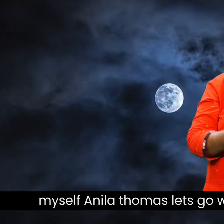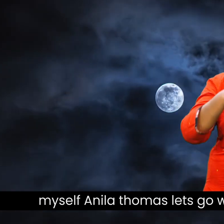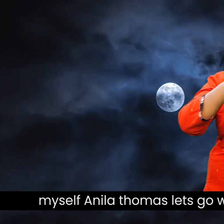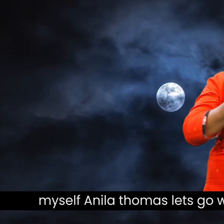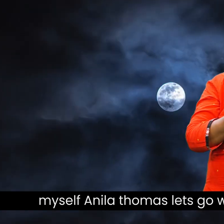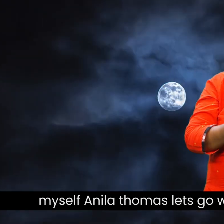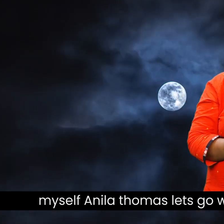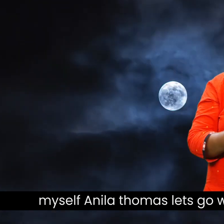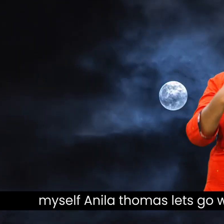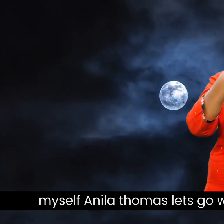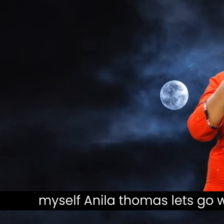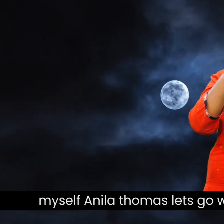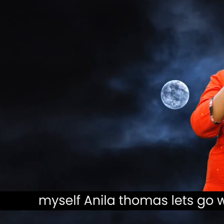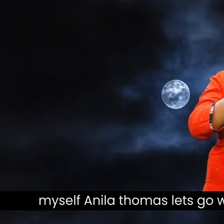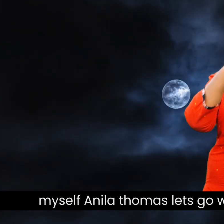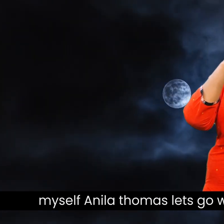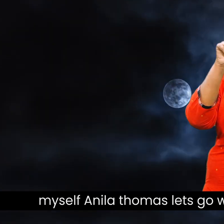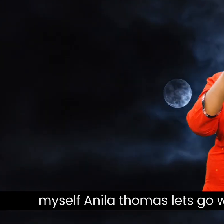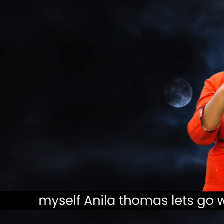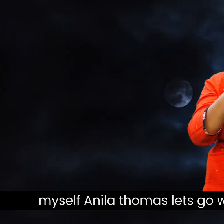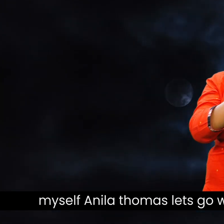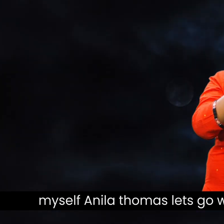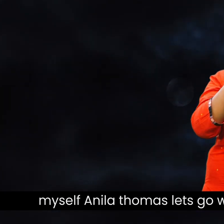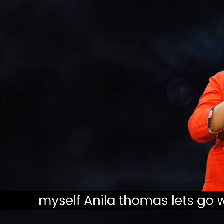Myself, Anila Thomas.